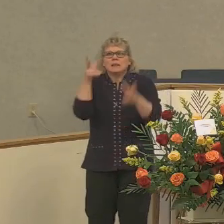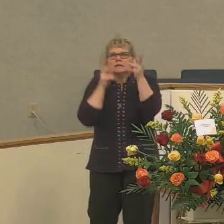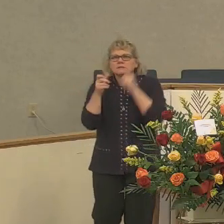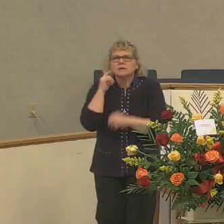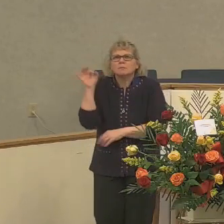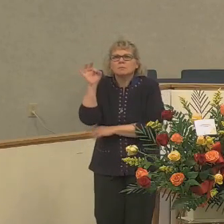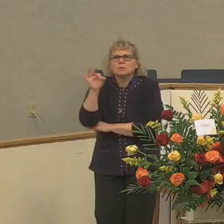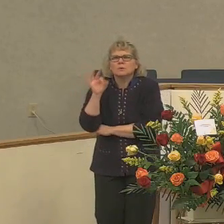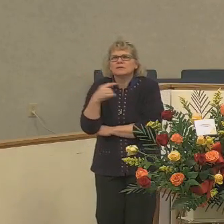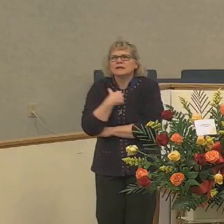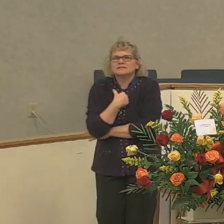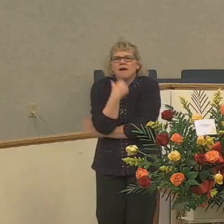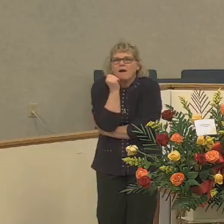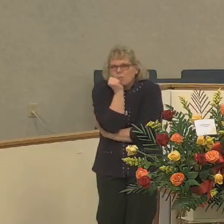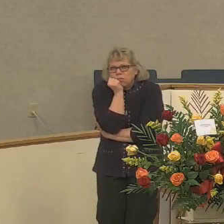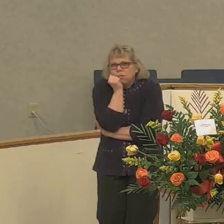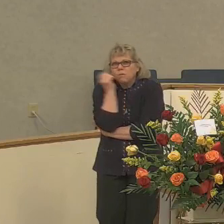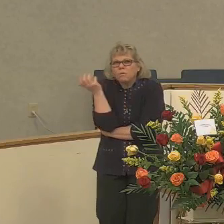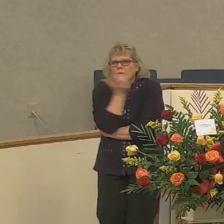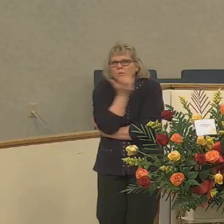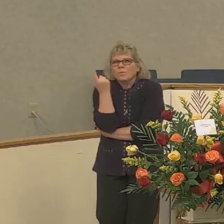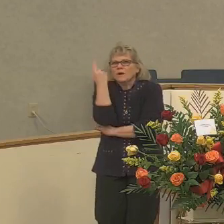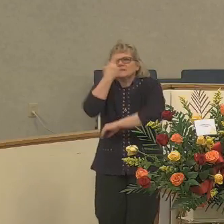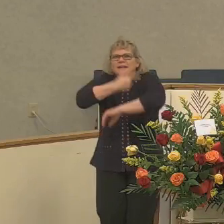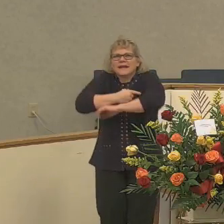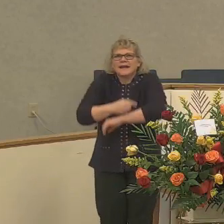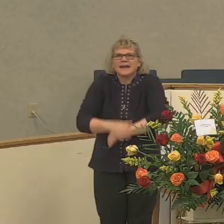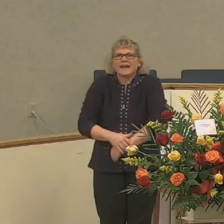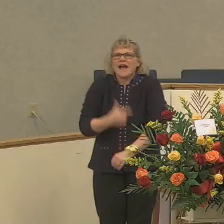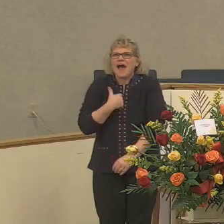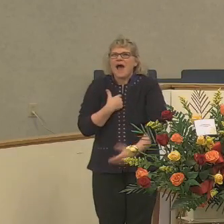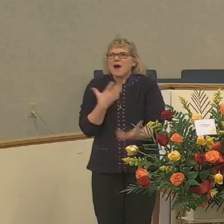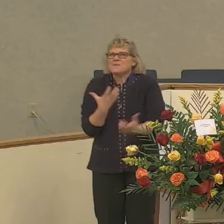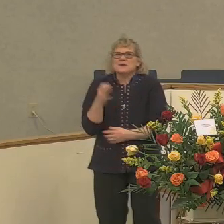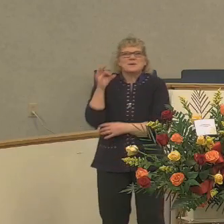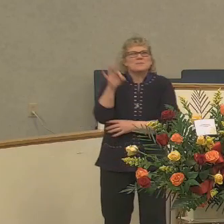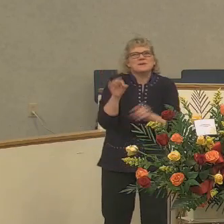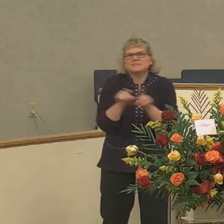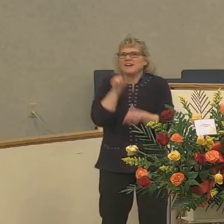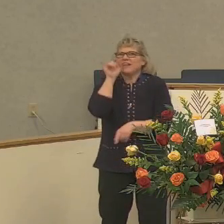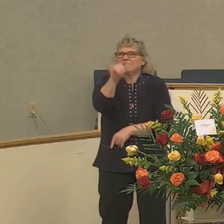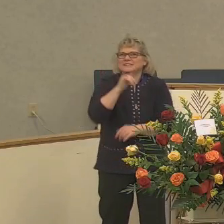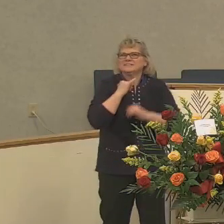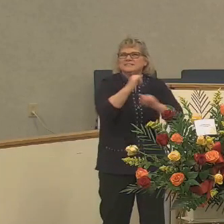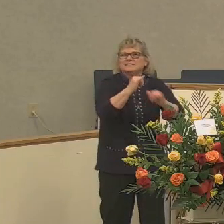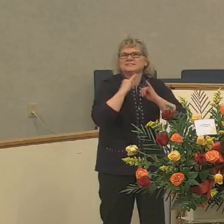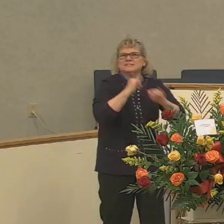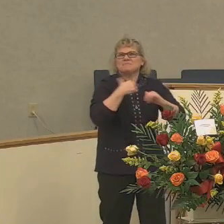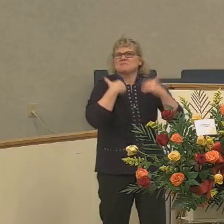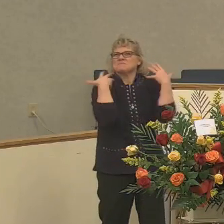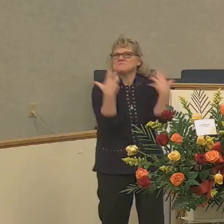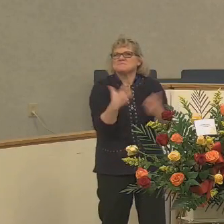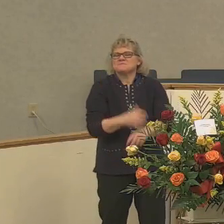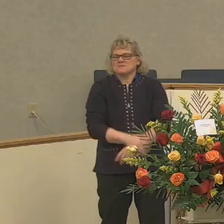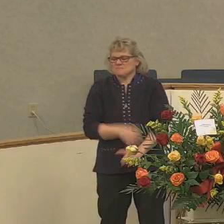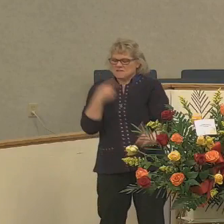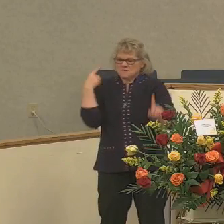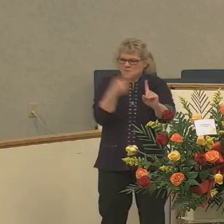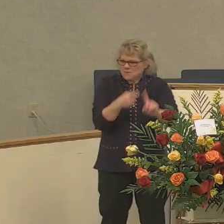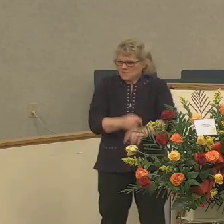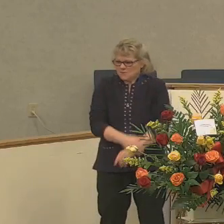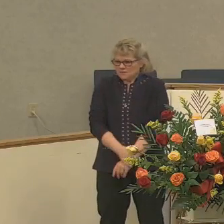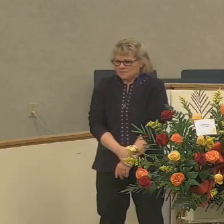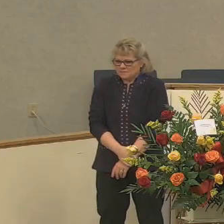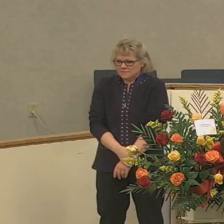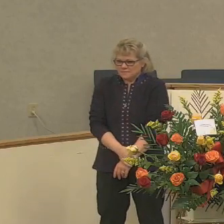them preach, and I would say, oh, man, one of these days, if I could just preach like they preach.